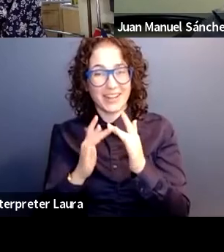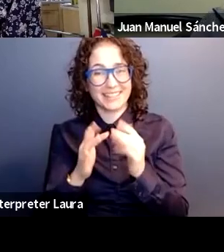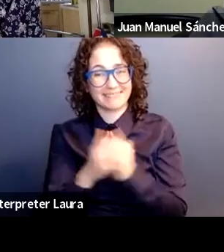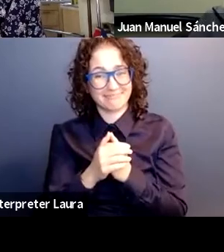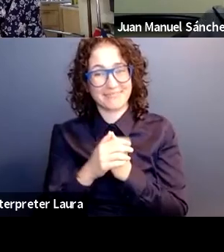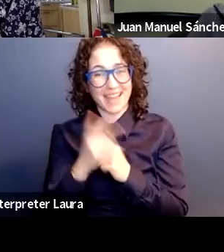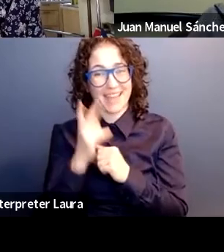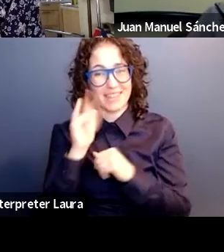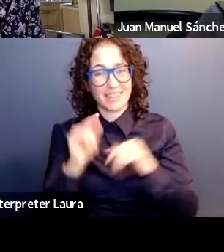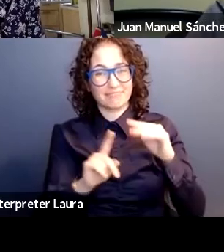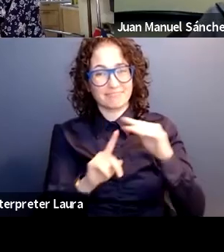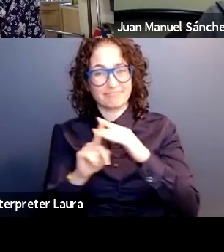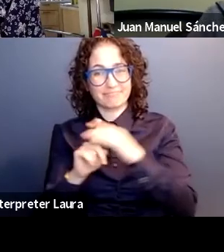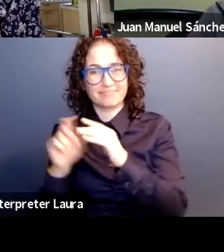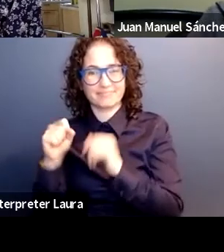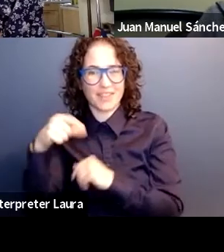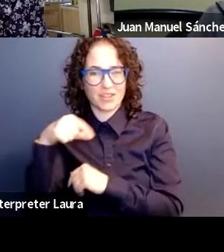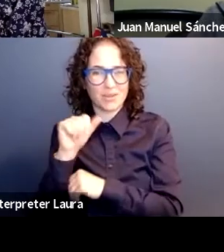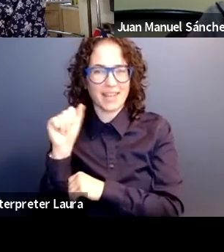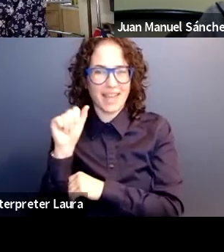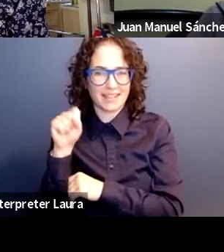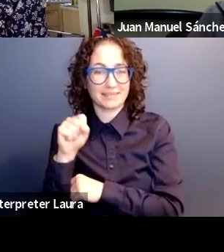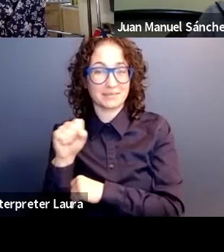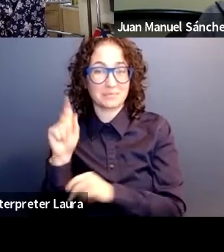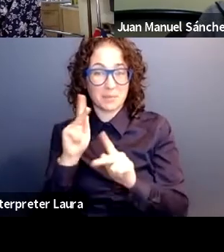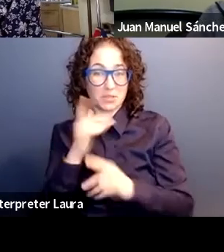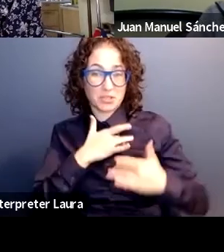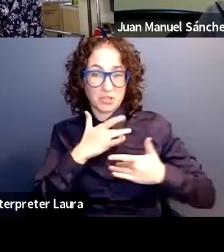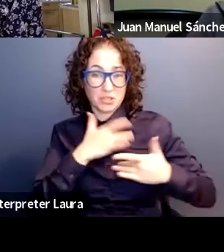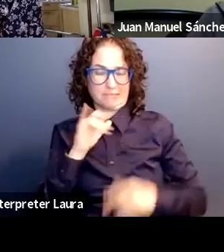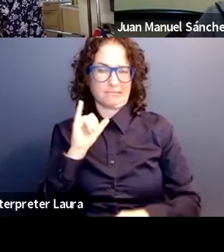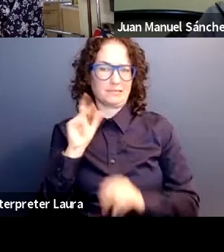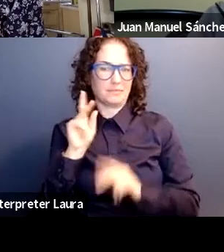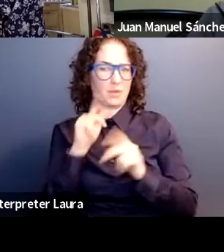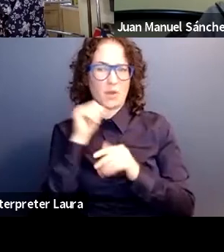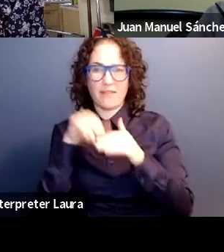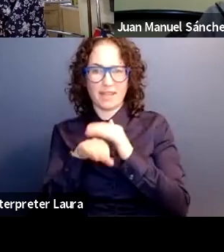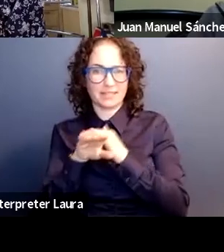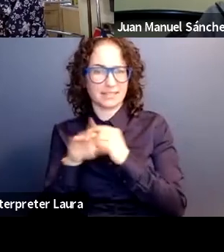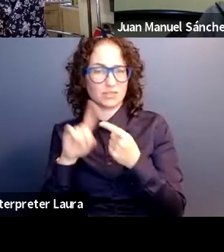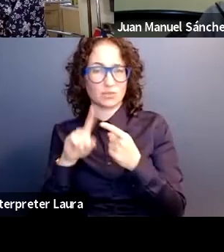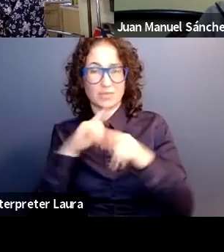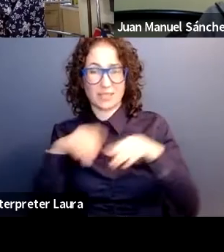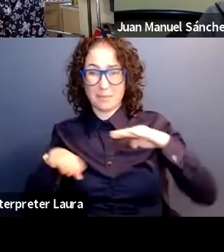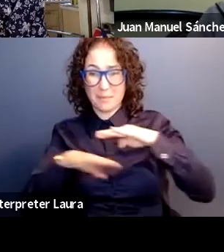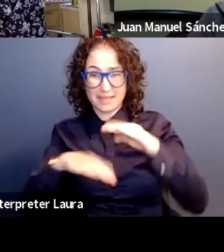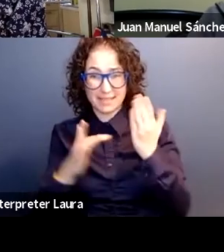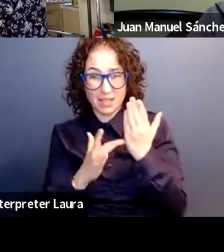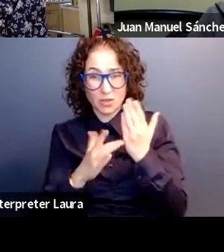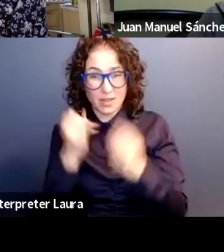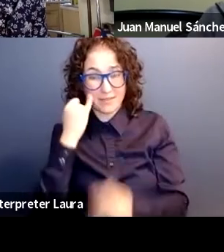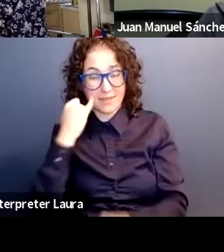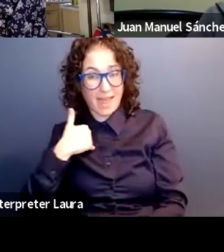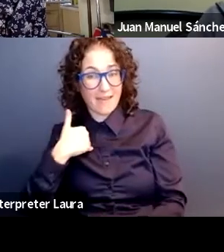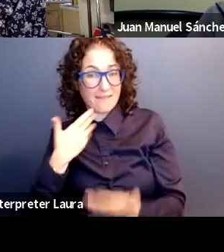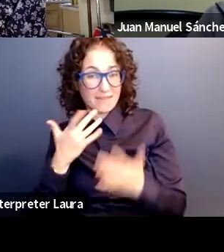that popping up in the Q&A, the concern that people don't have access to basic technology, or if they do,